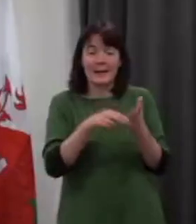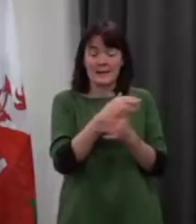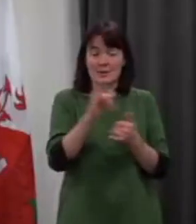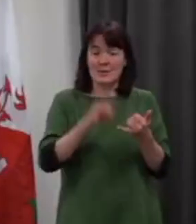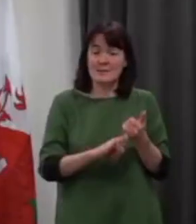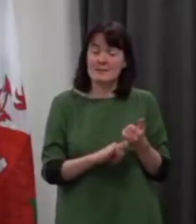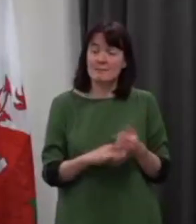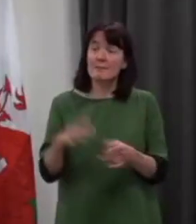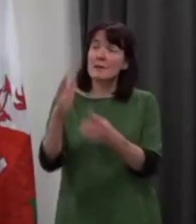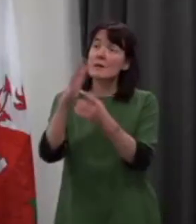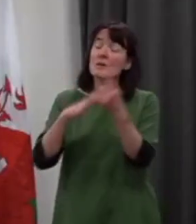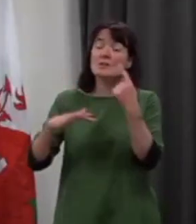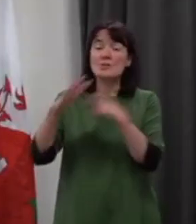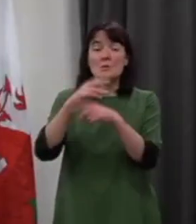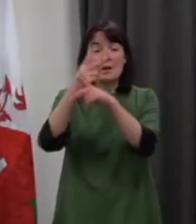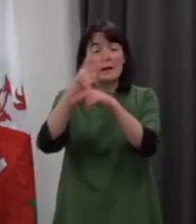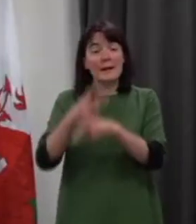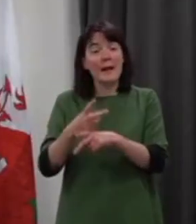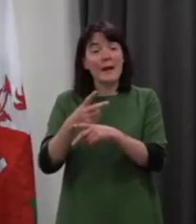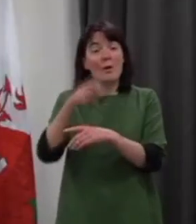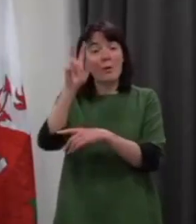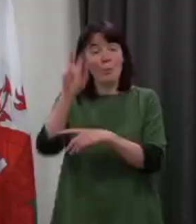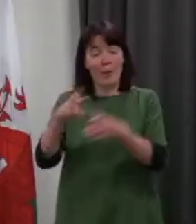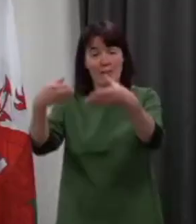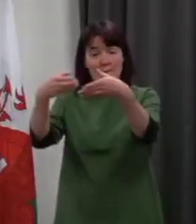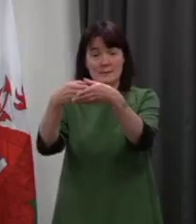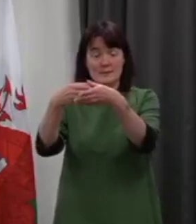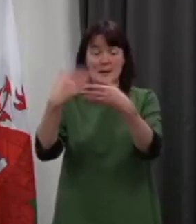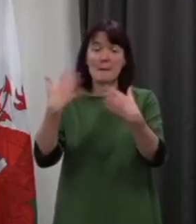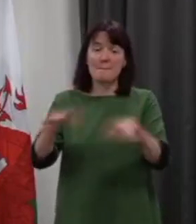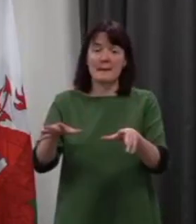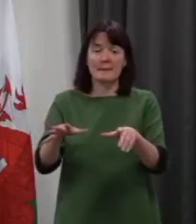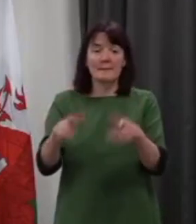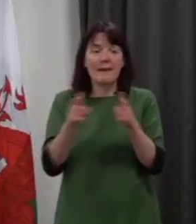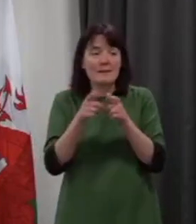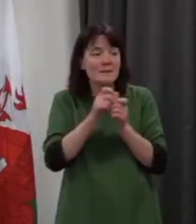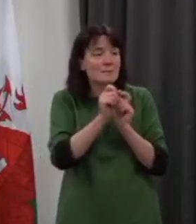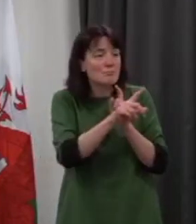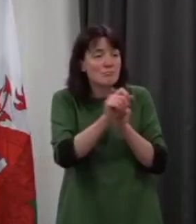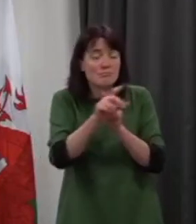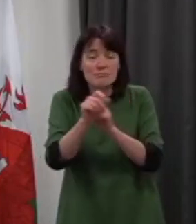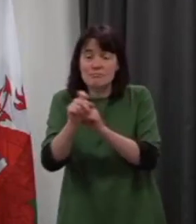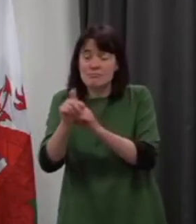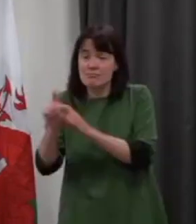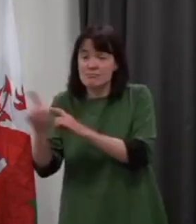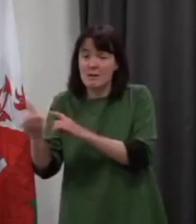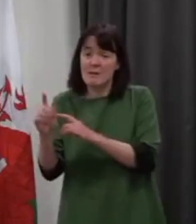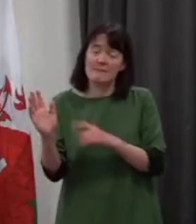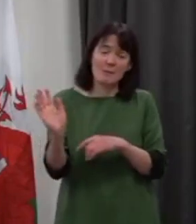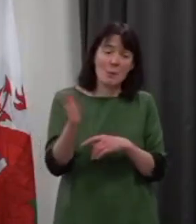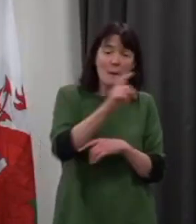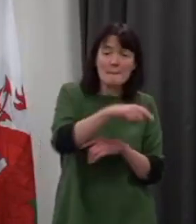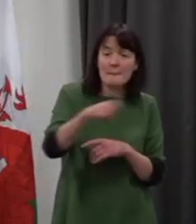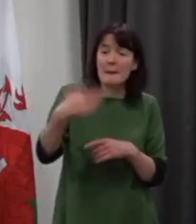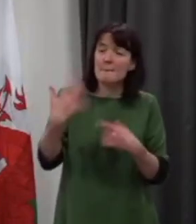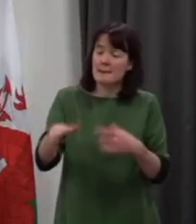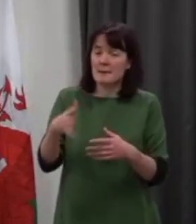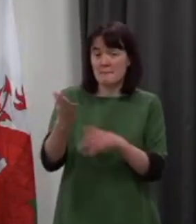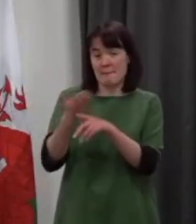out 850 letters to people who are previously registered, asking them if they will come back to